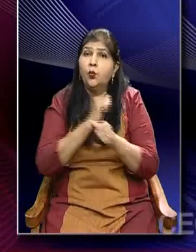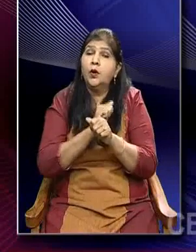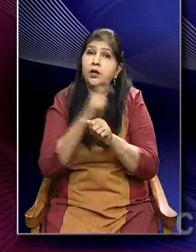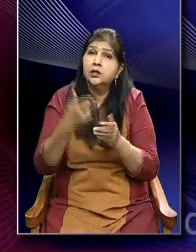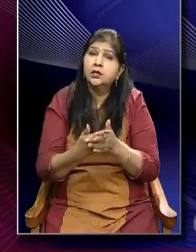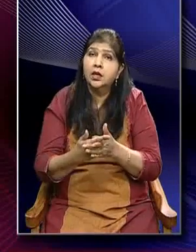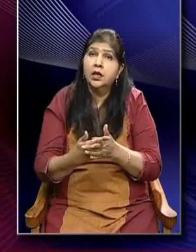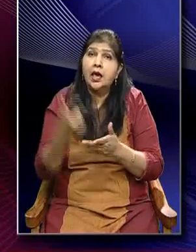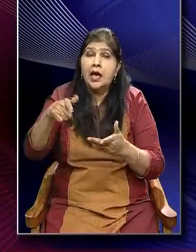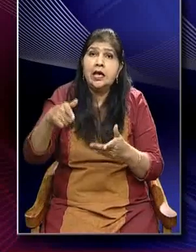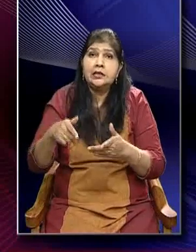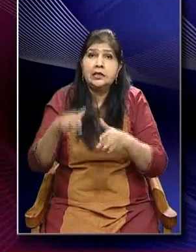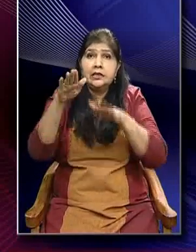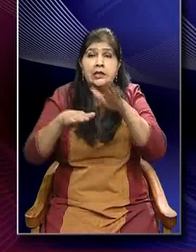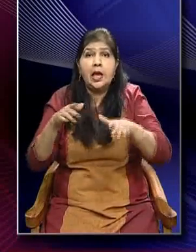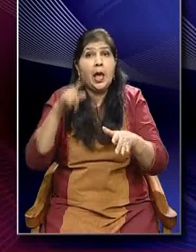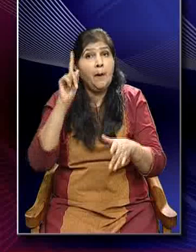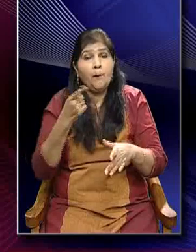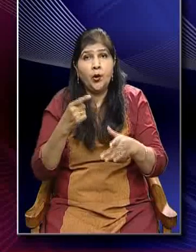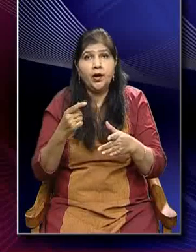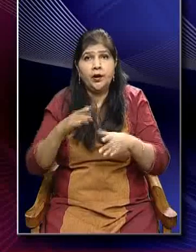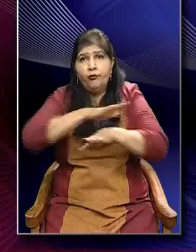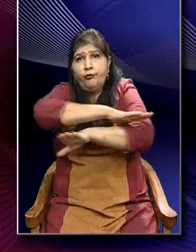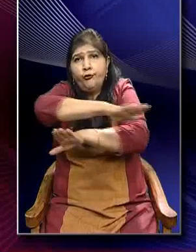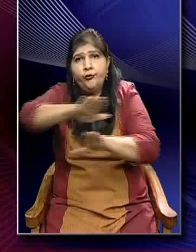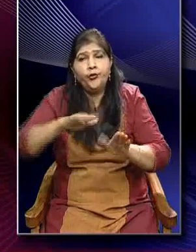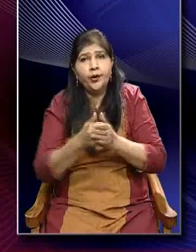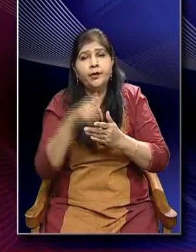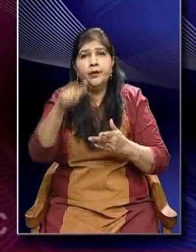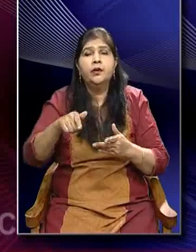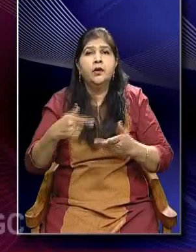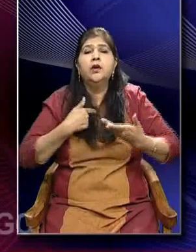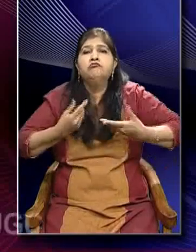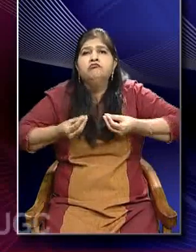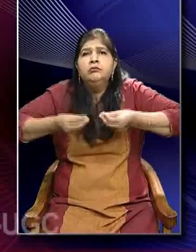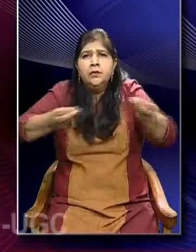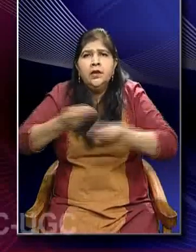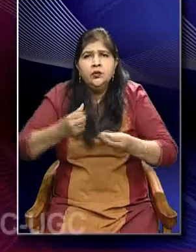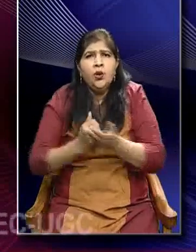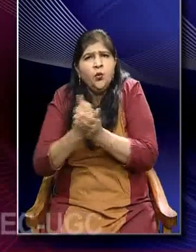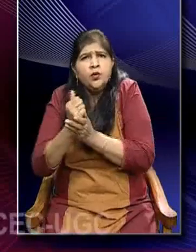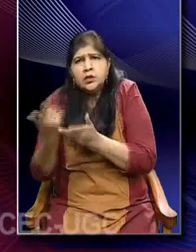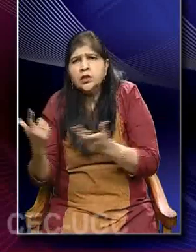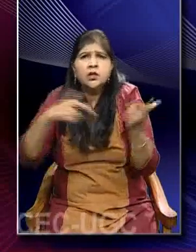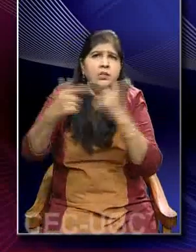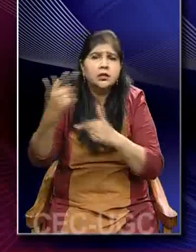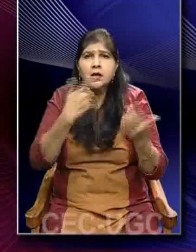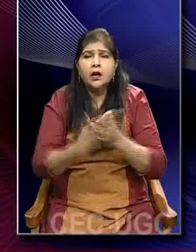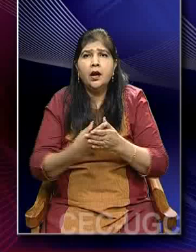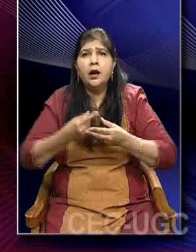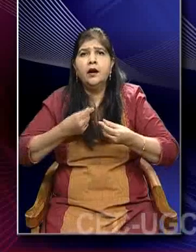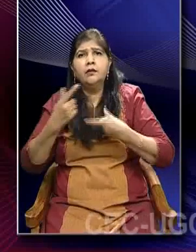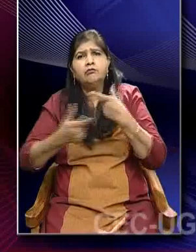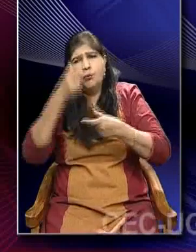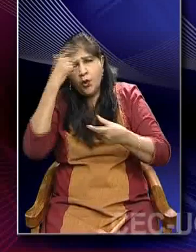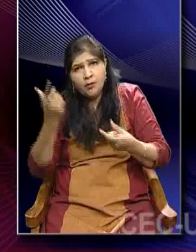works as an important forum for negotiation of trade